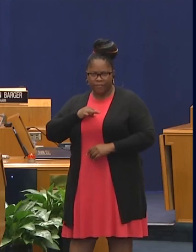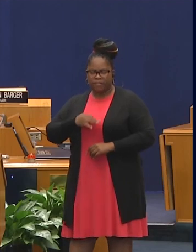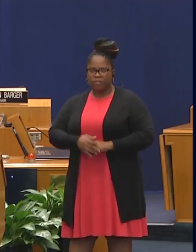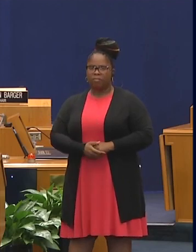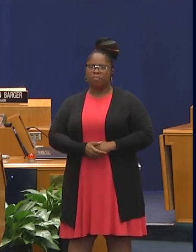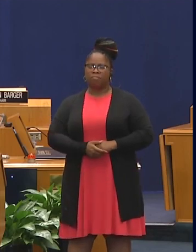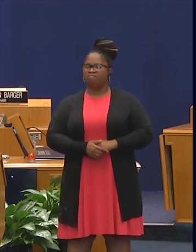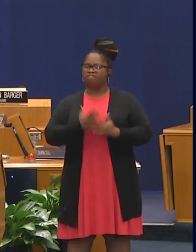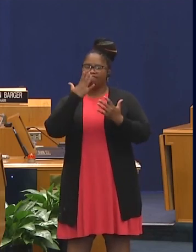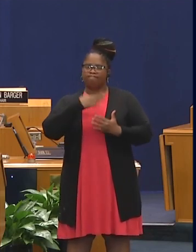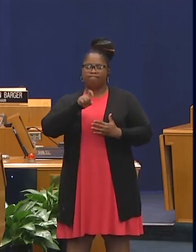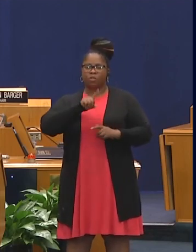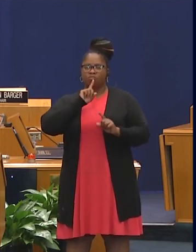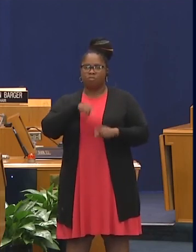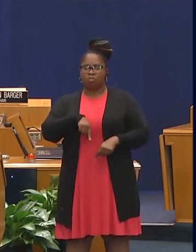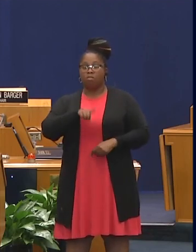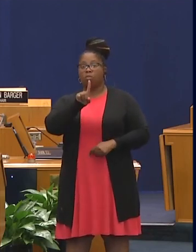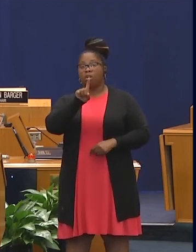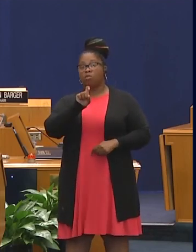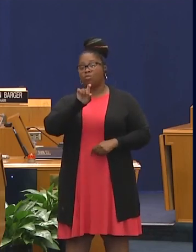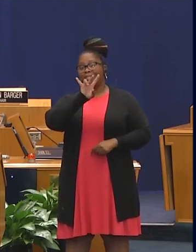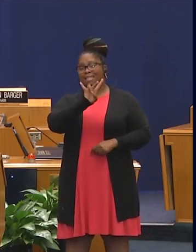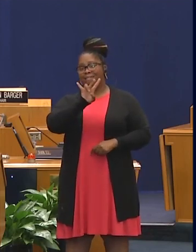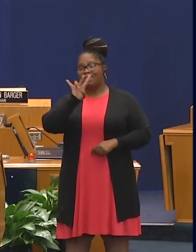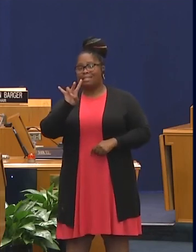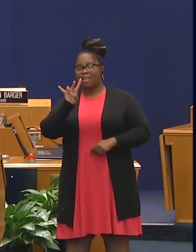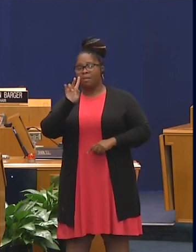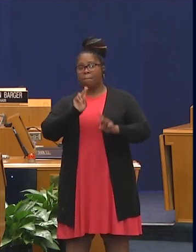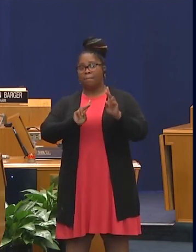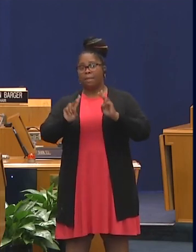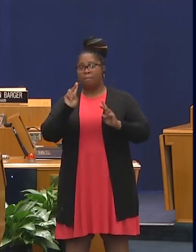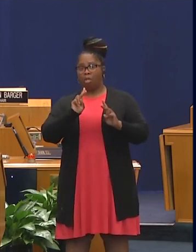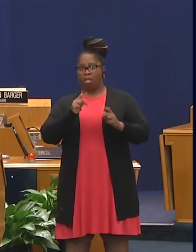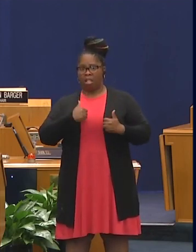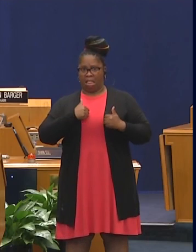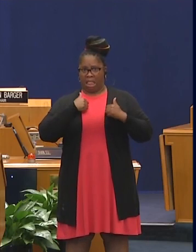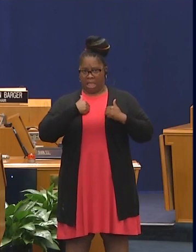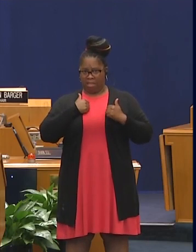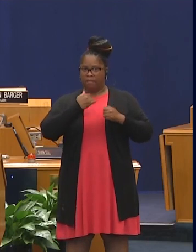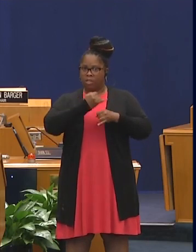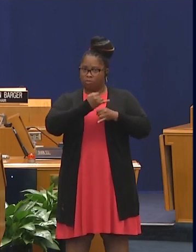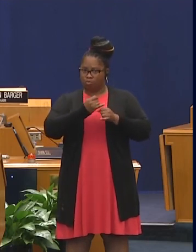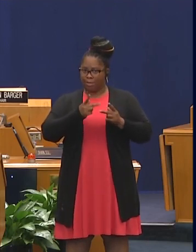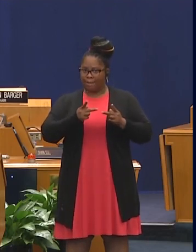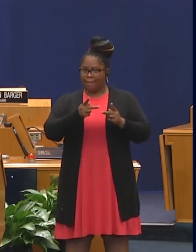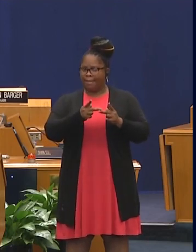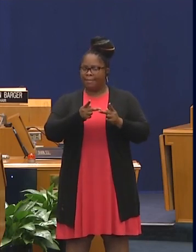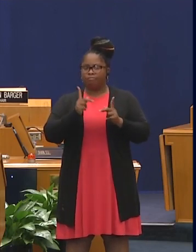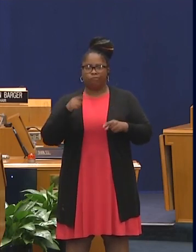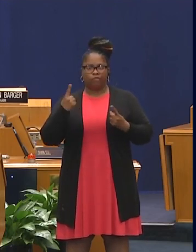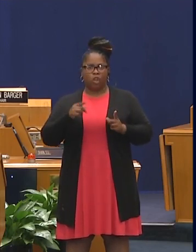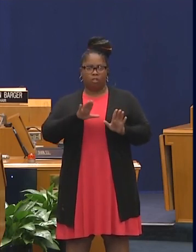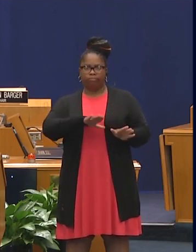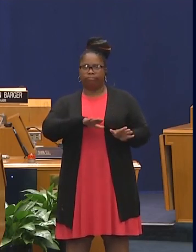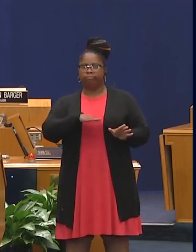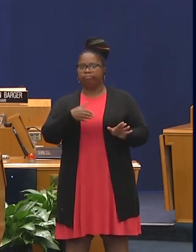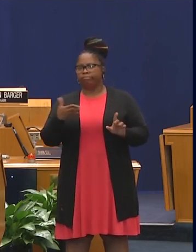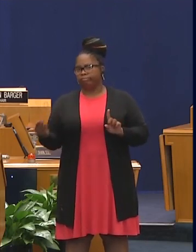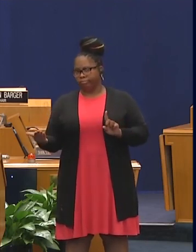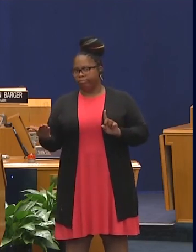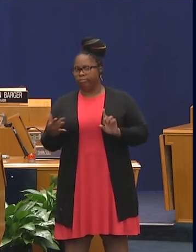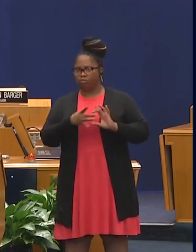to report that there are 177 people who are residents in institutional settings that have lost their lives for